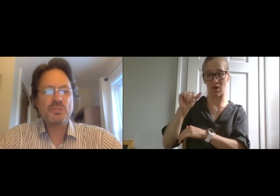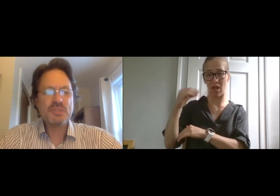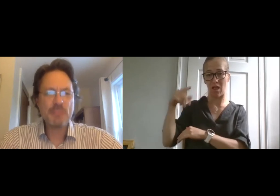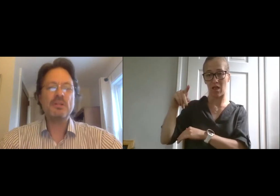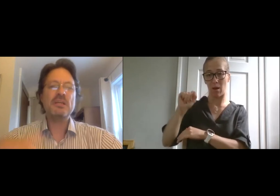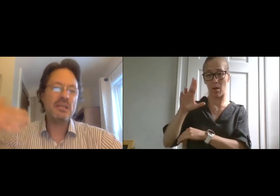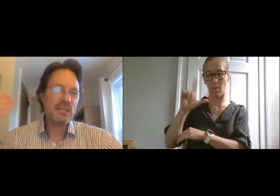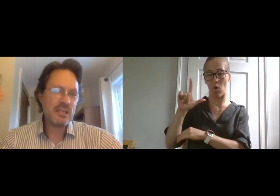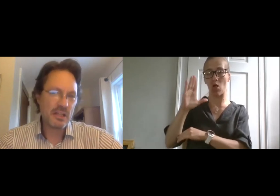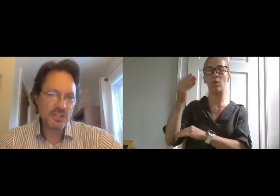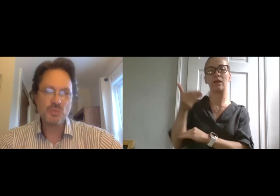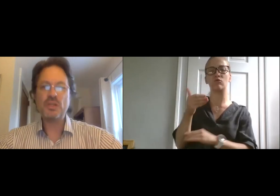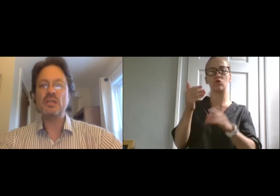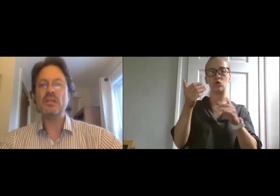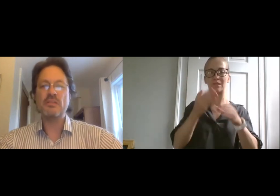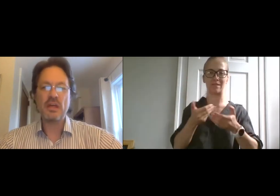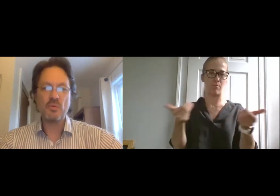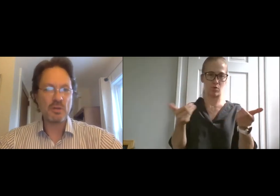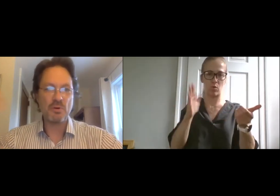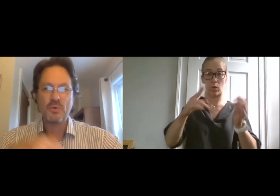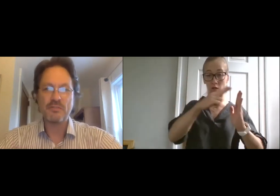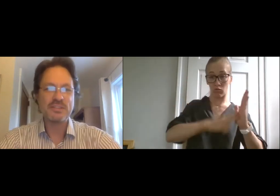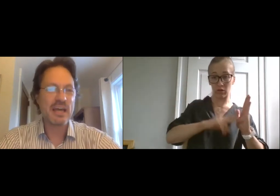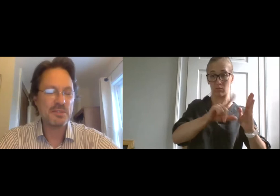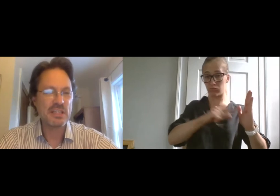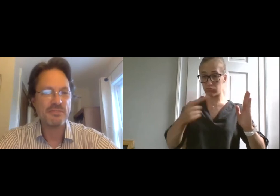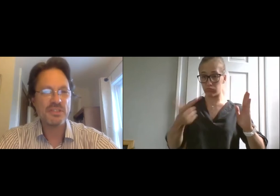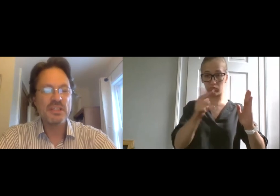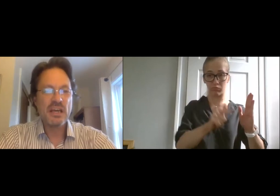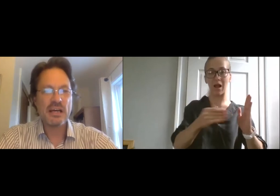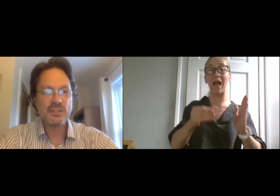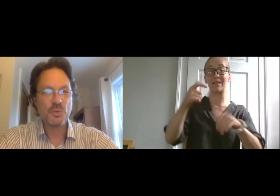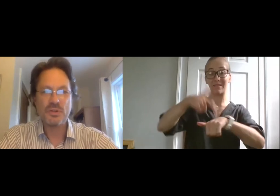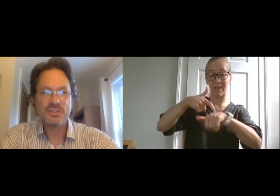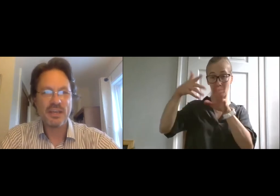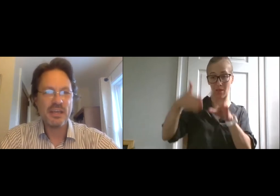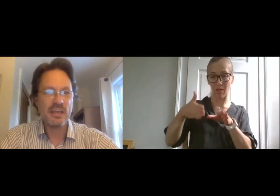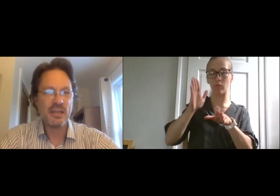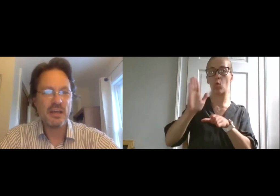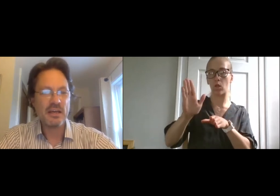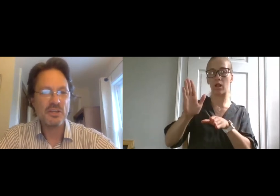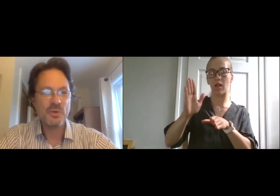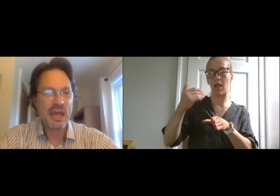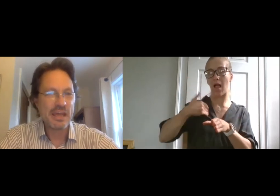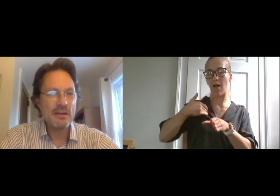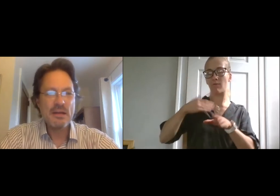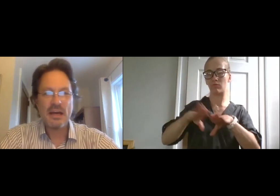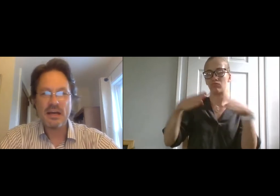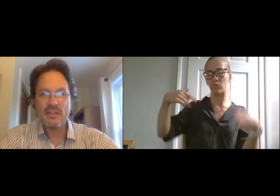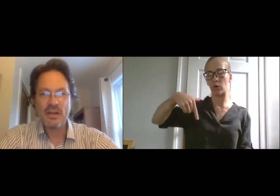introduce them separately, they'll each read, and then we can put whatever time is left towards a